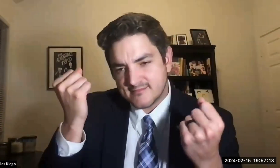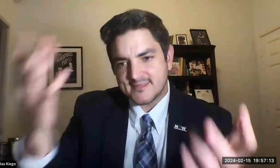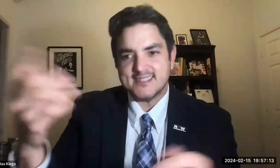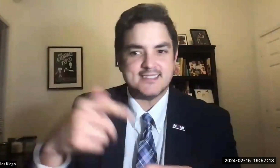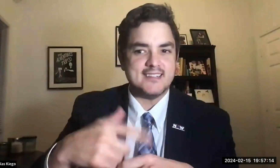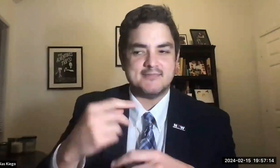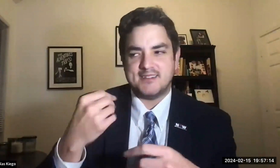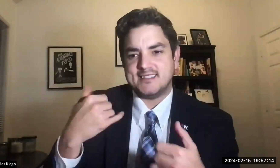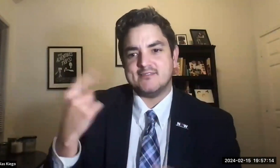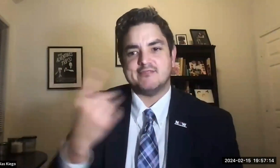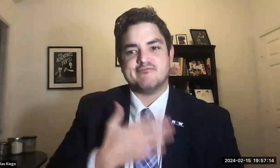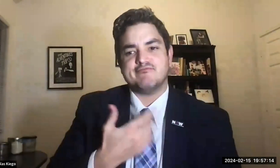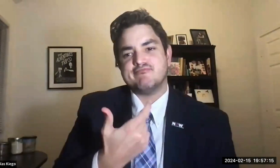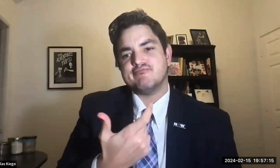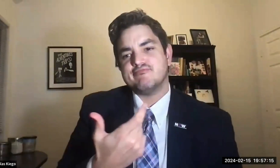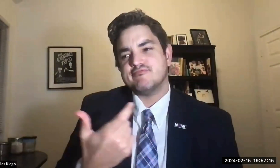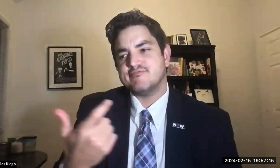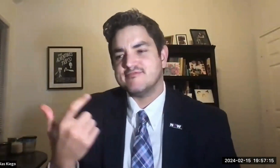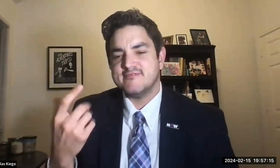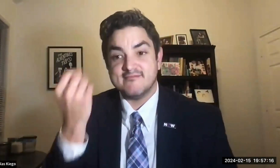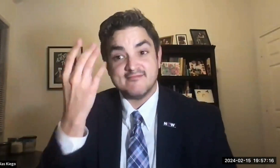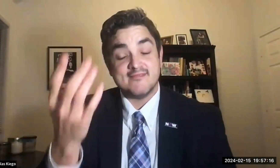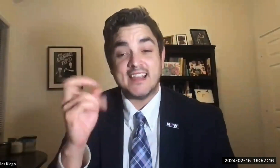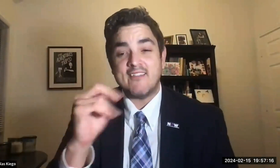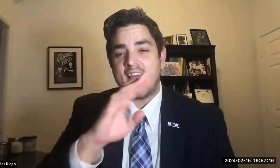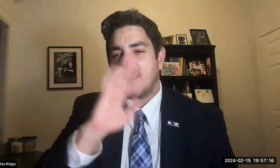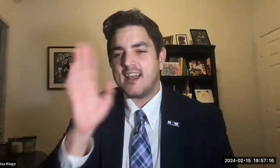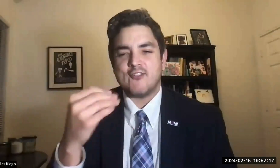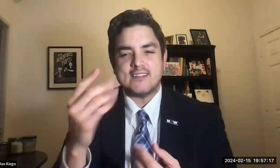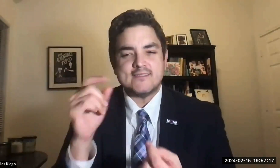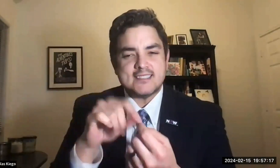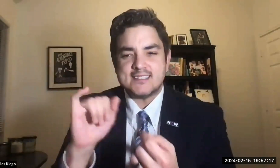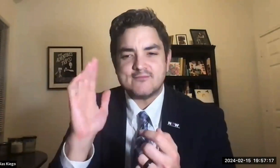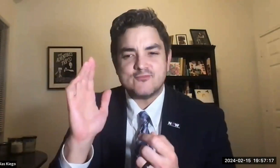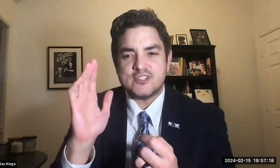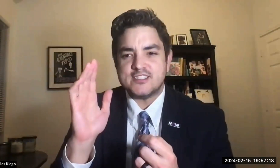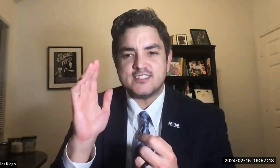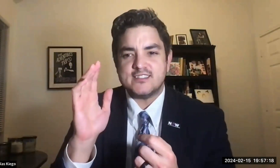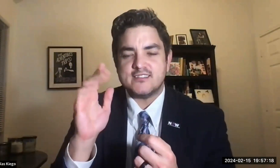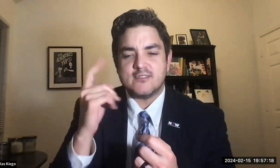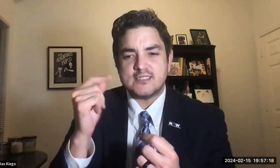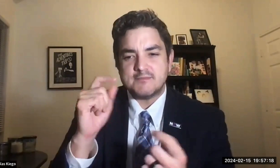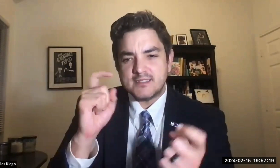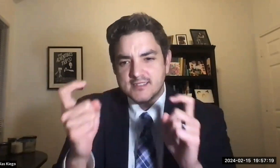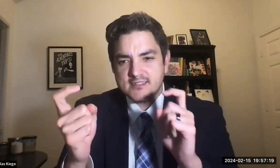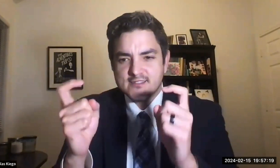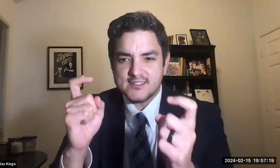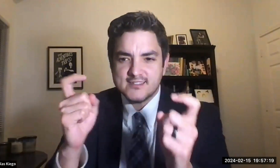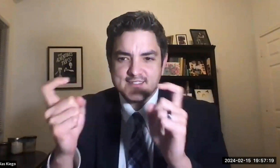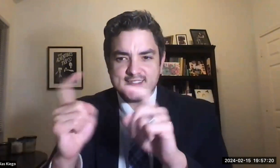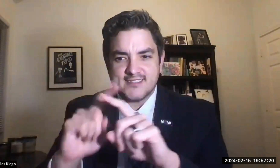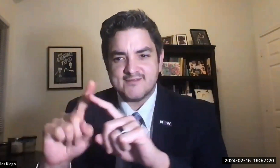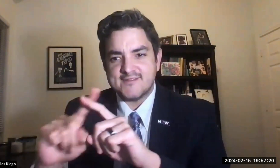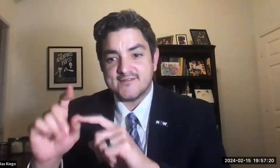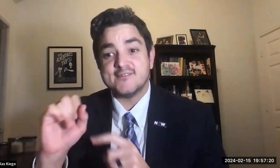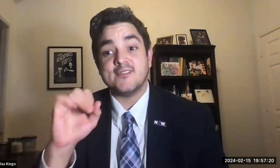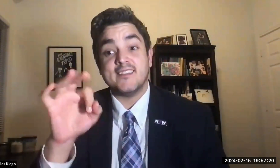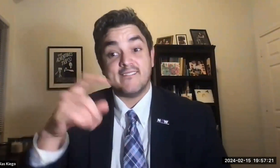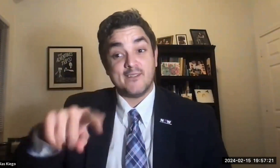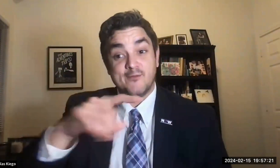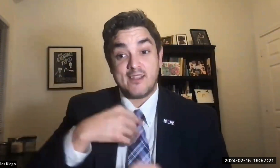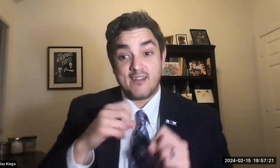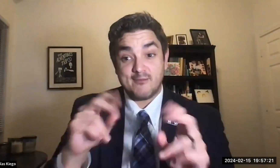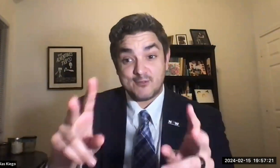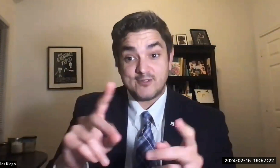your presentation today. I've seen the presentation several times, but you know what? It's never exactly the same. I